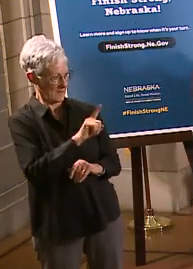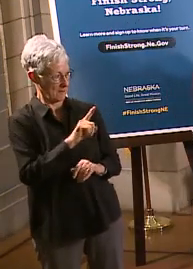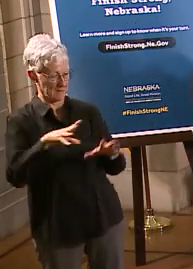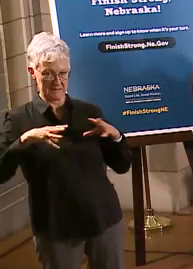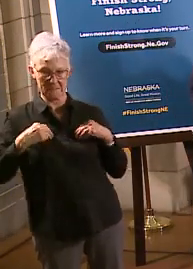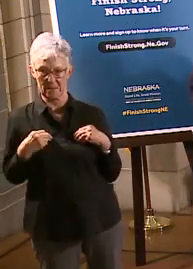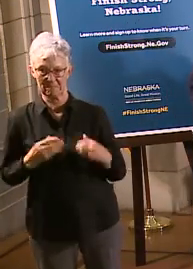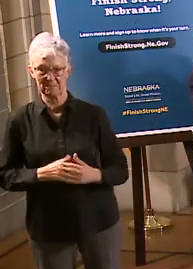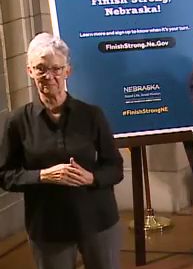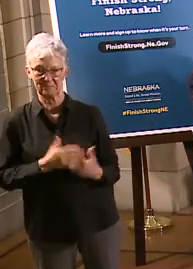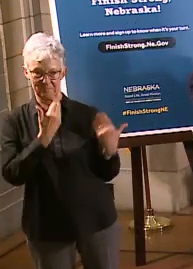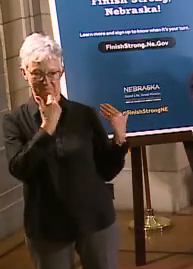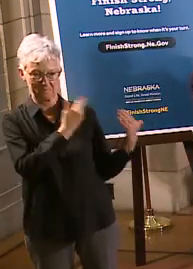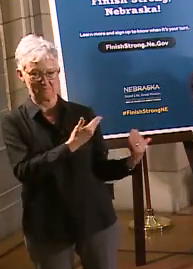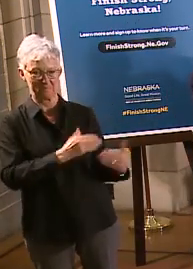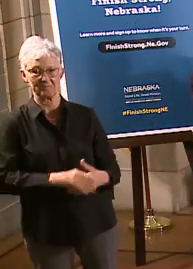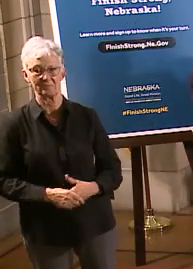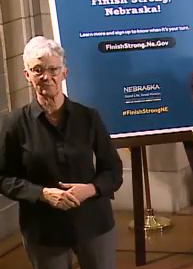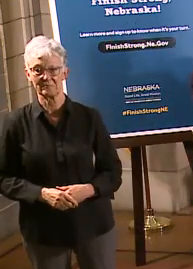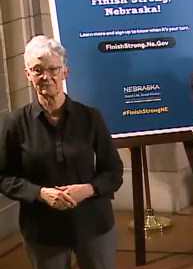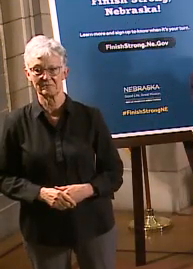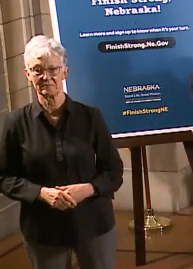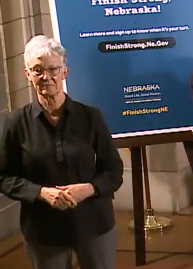Thank you very much.